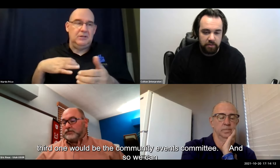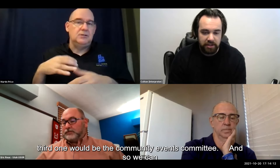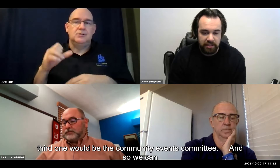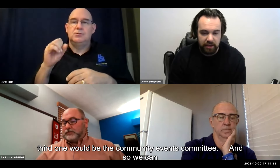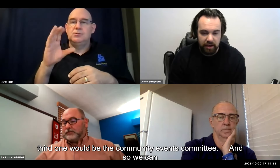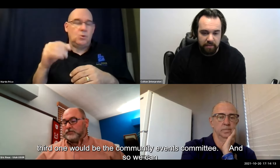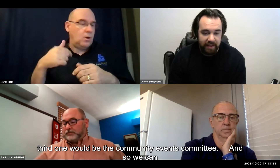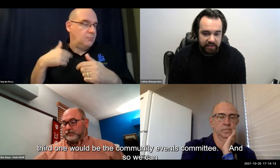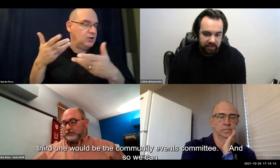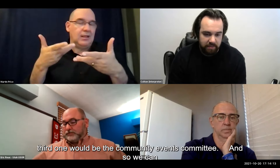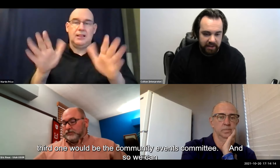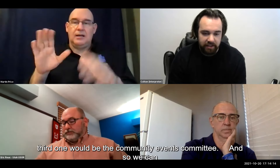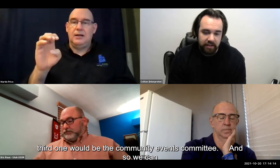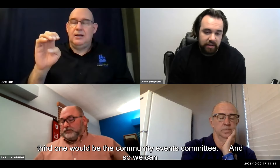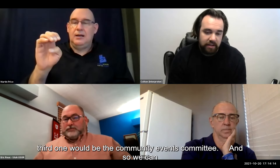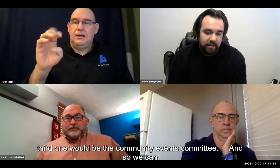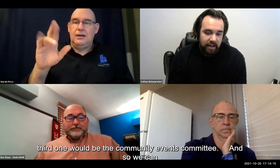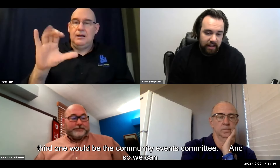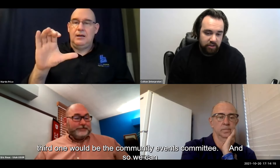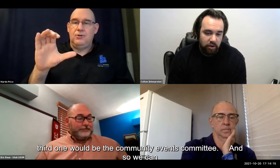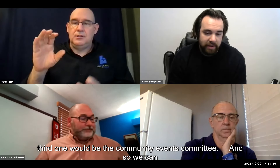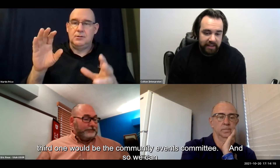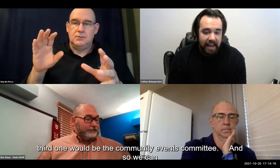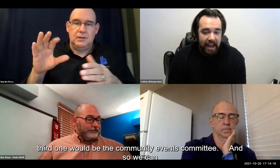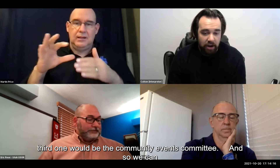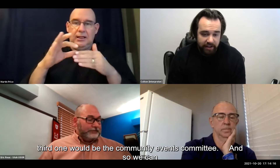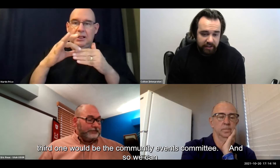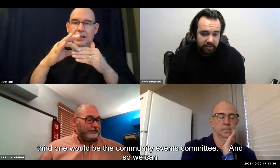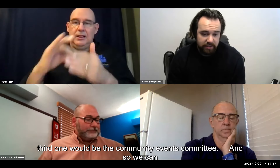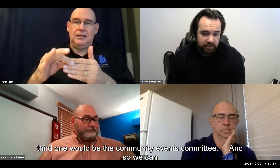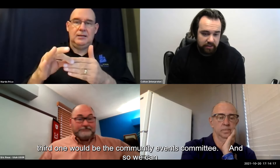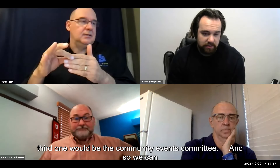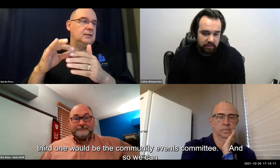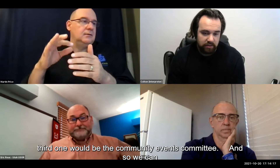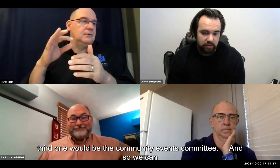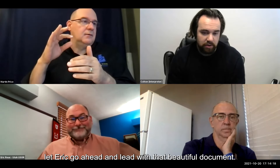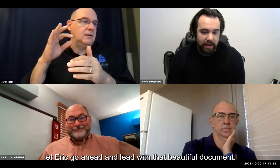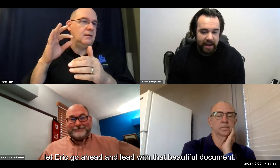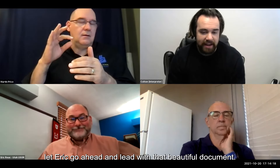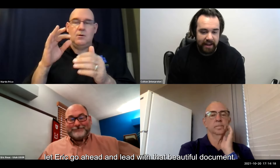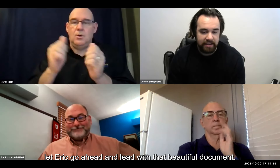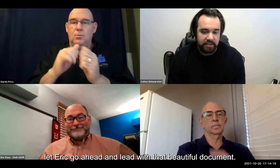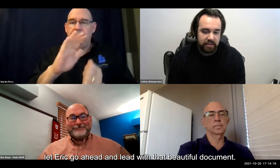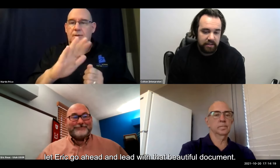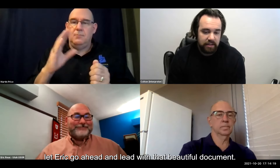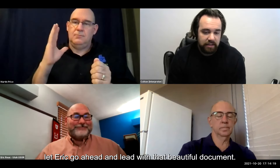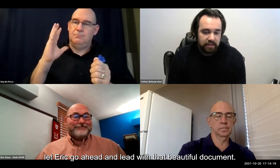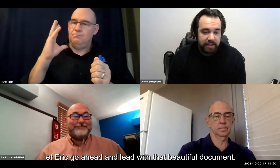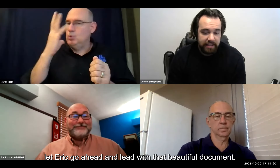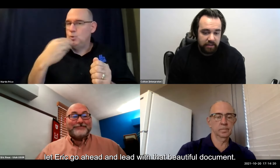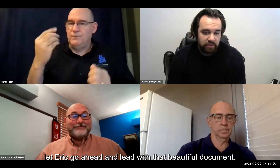the community events committee. And so we can let Eric go ahead and